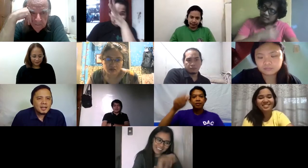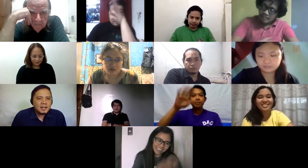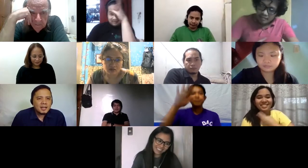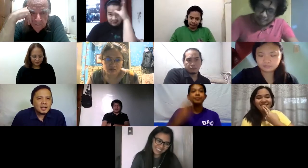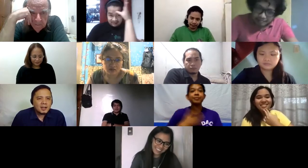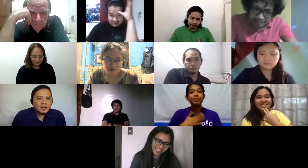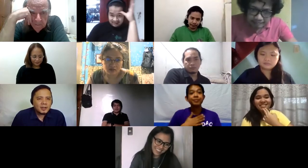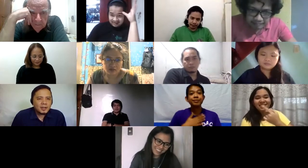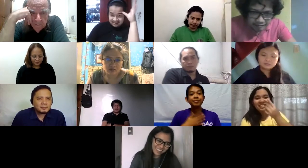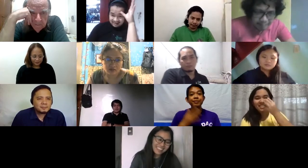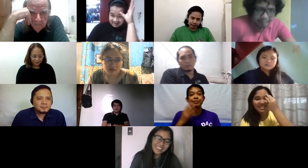Okay.